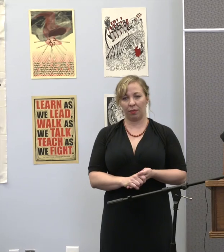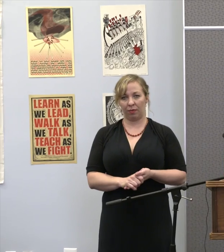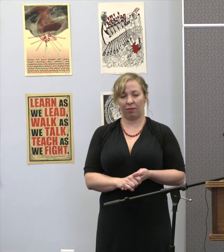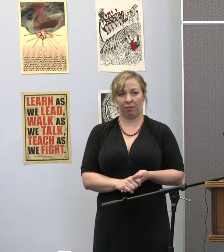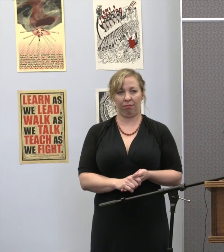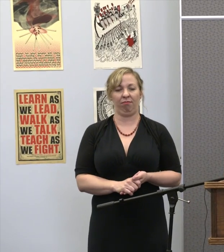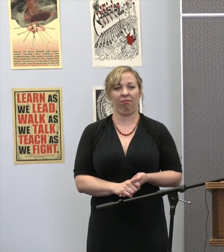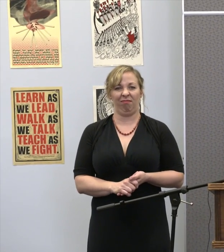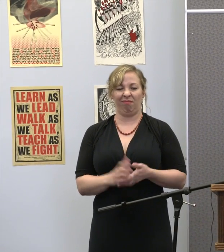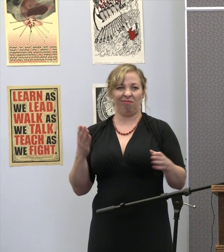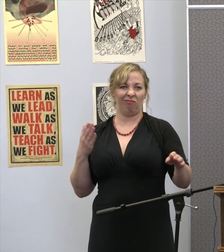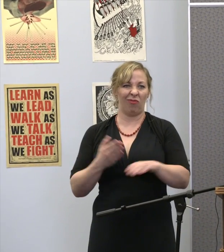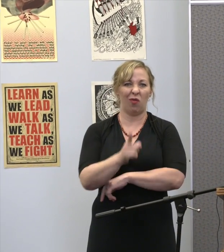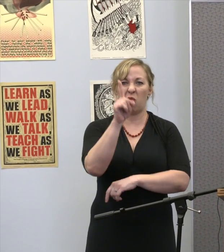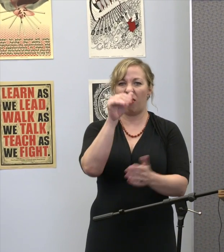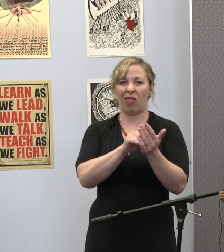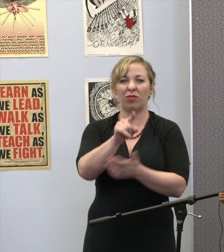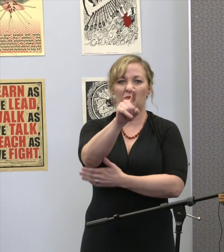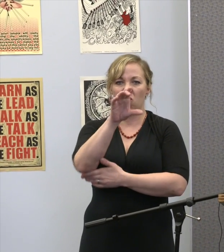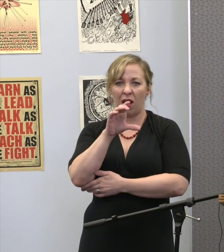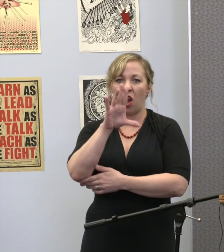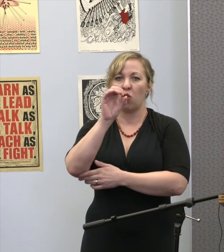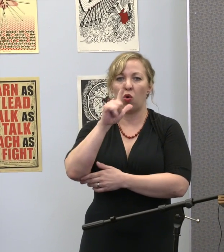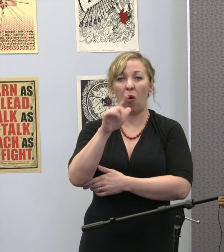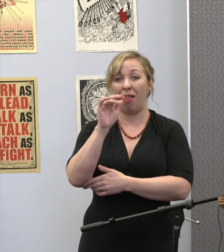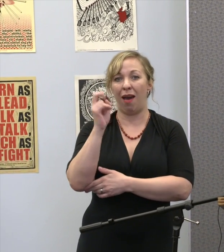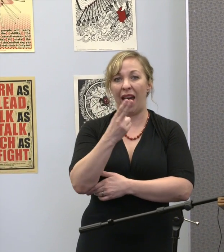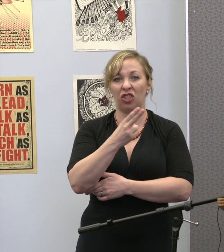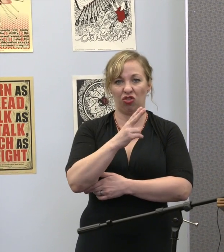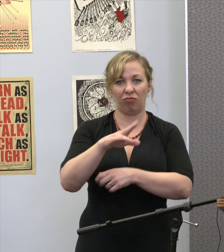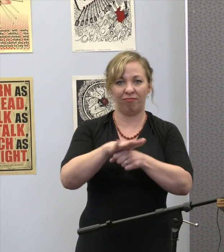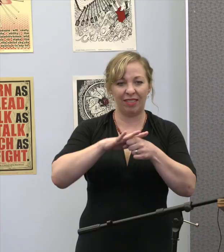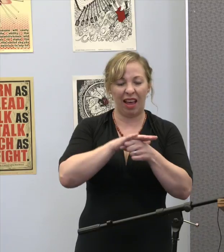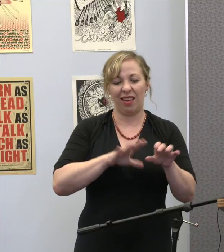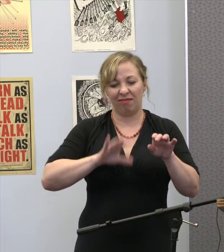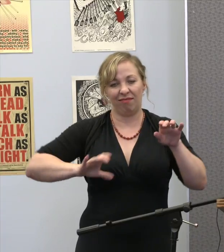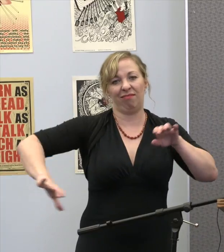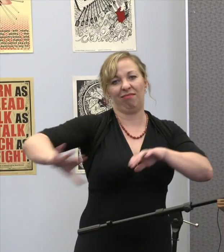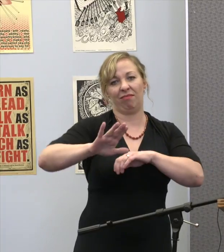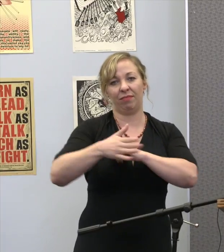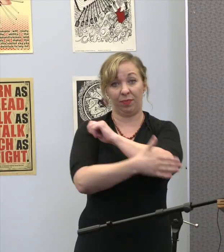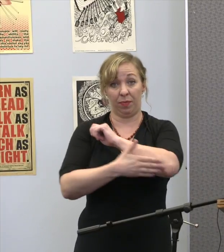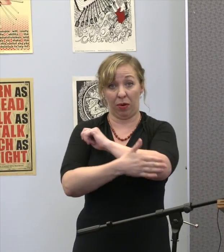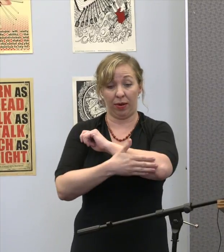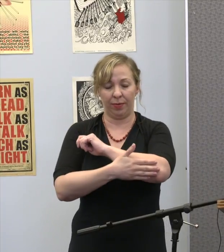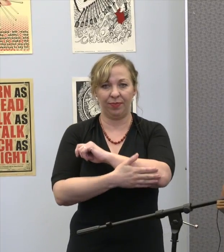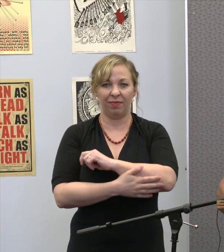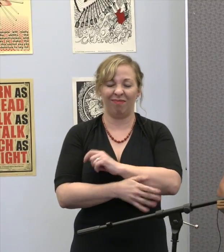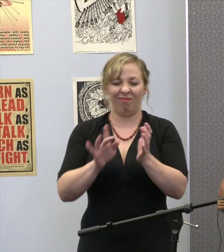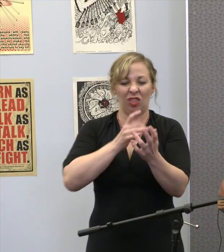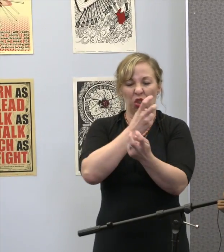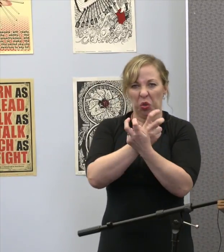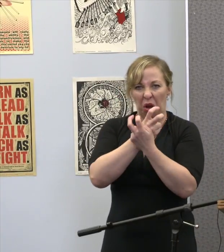There are more than 1,100 coal ash sites throughout the country. Toxins